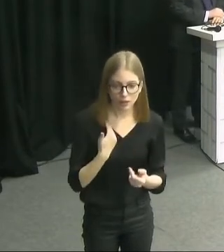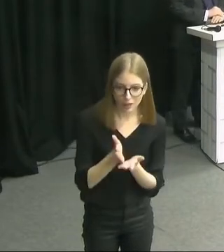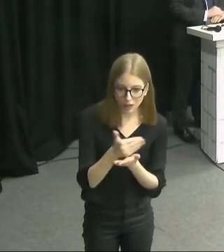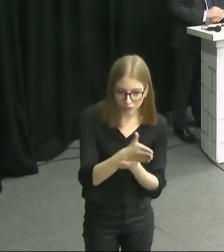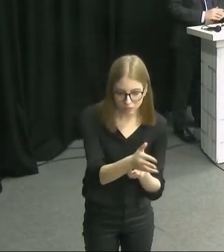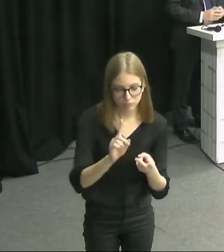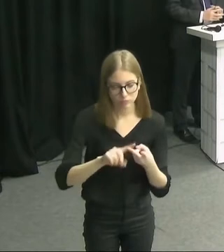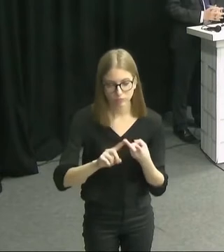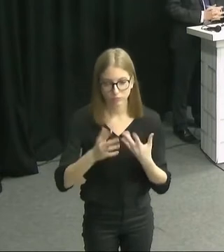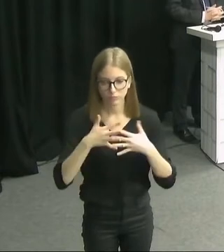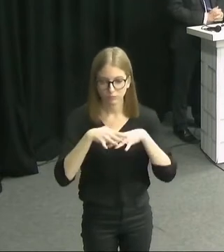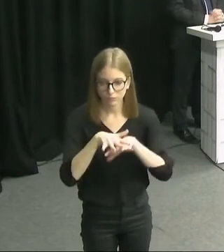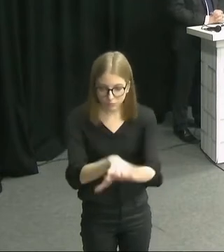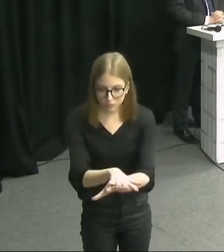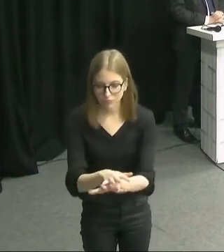interdisciplinarity,